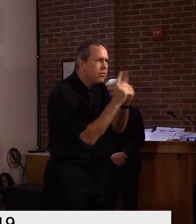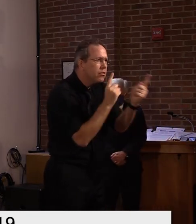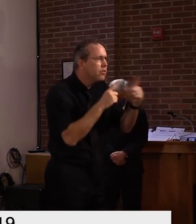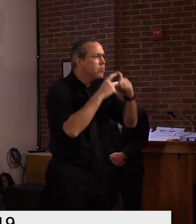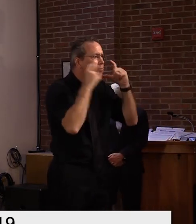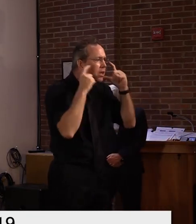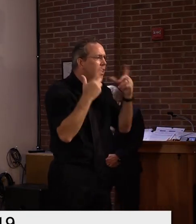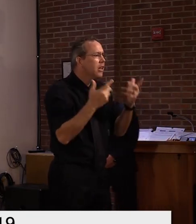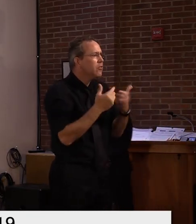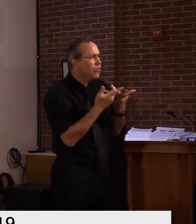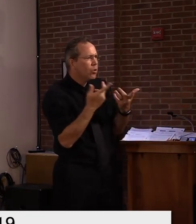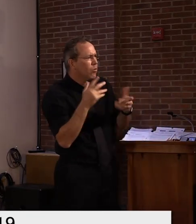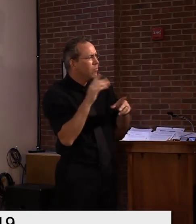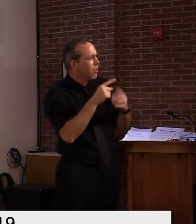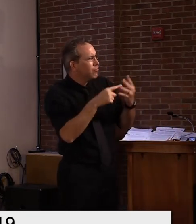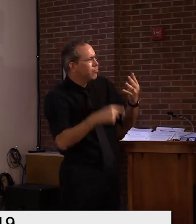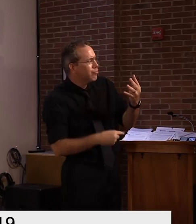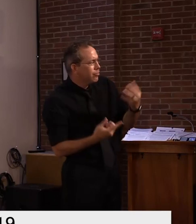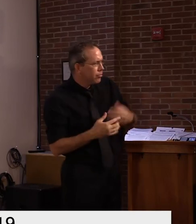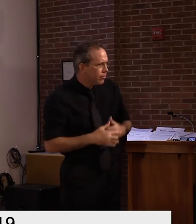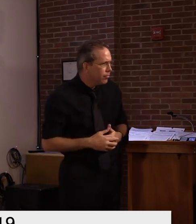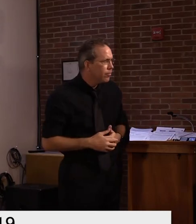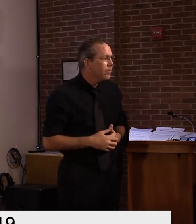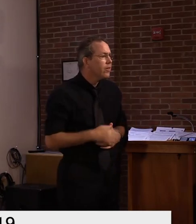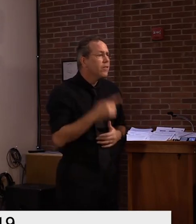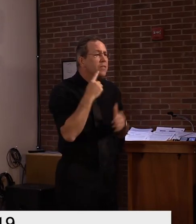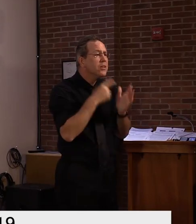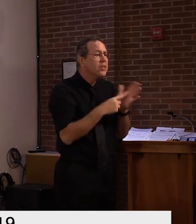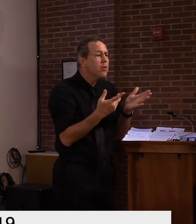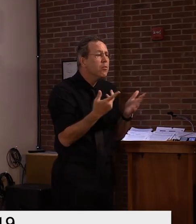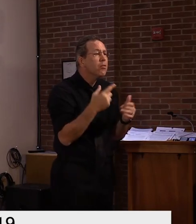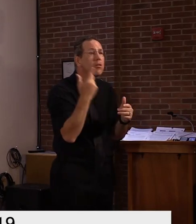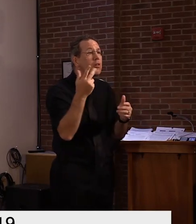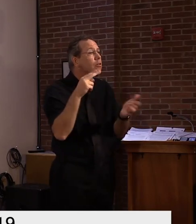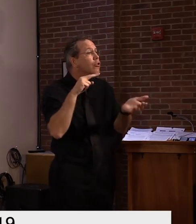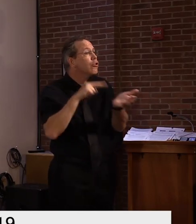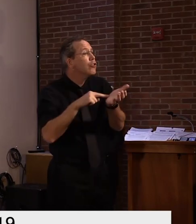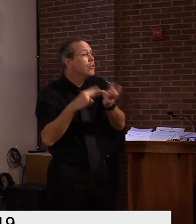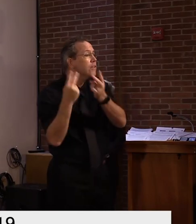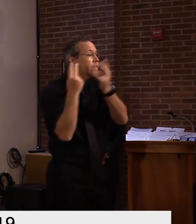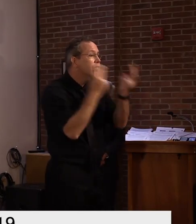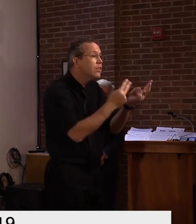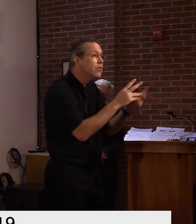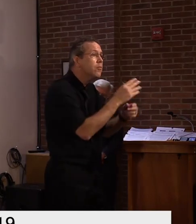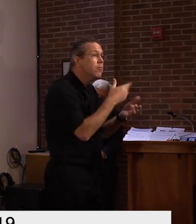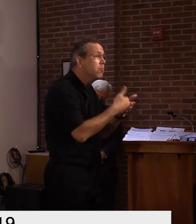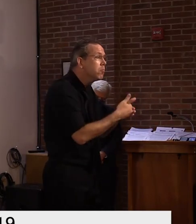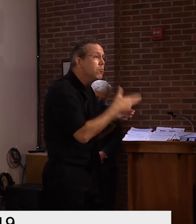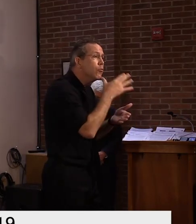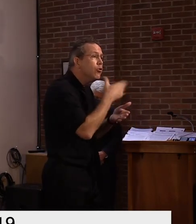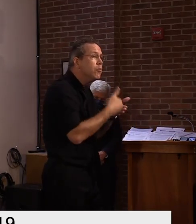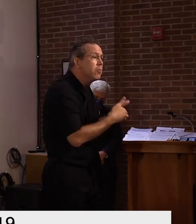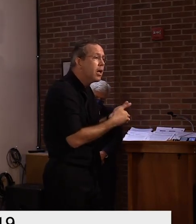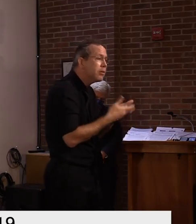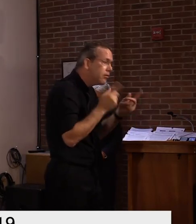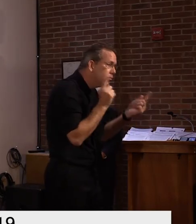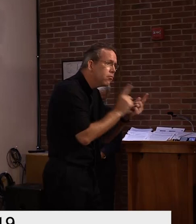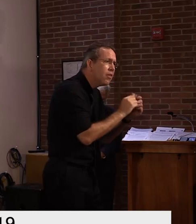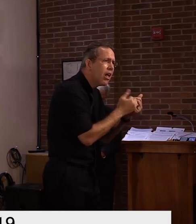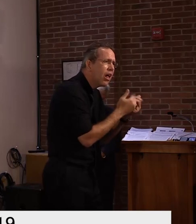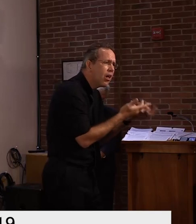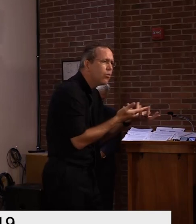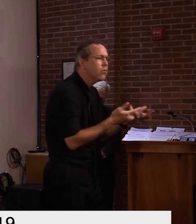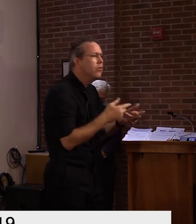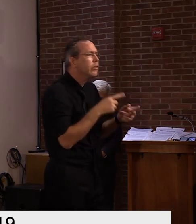discussions like home visiting programs for moms and their newborns, after school programs that we've